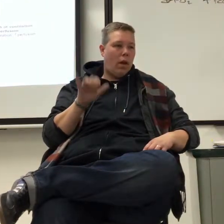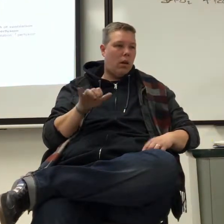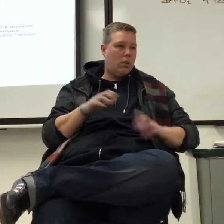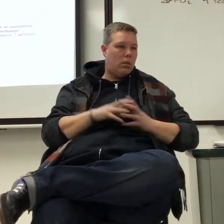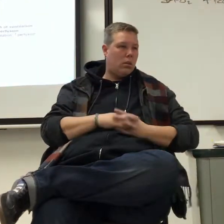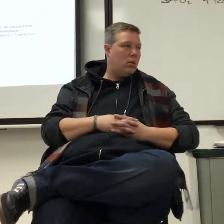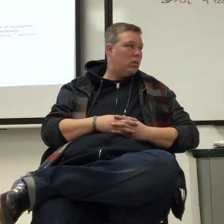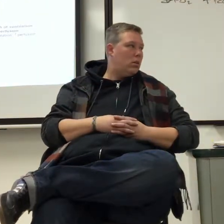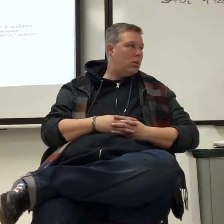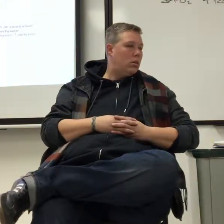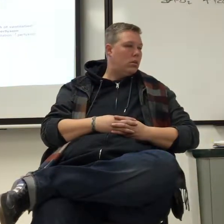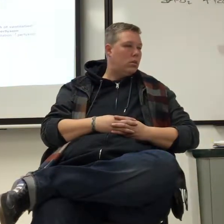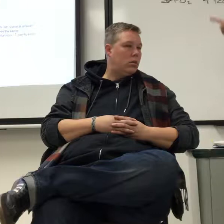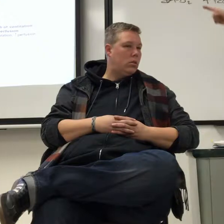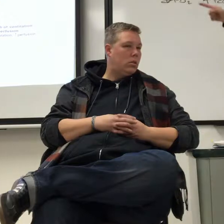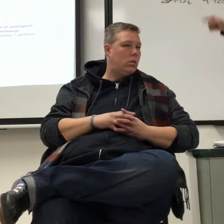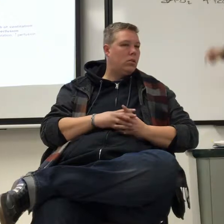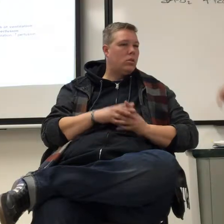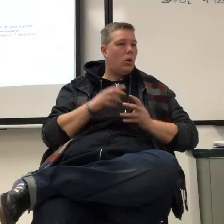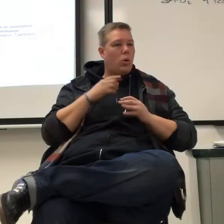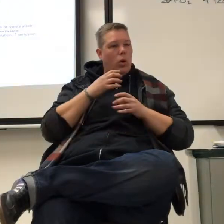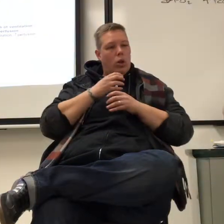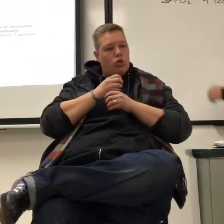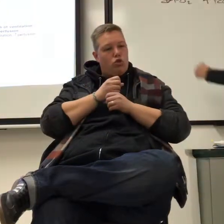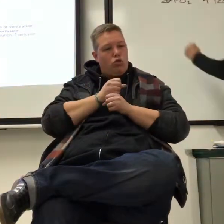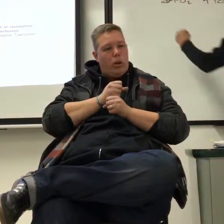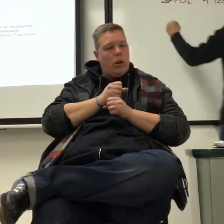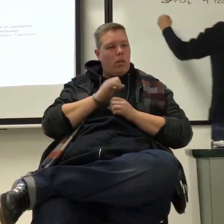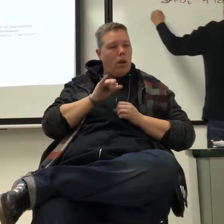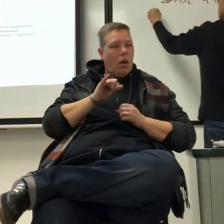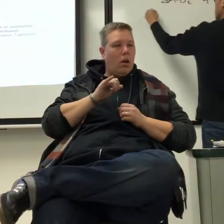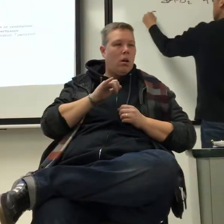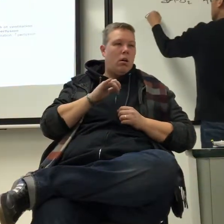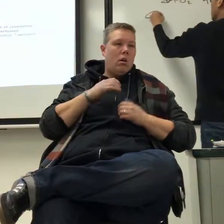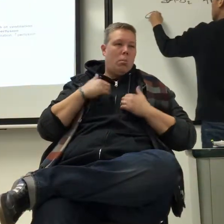So you constrict. You constrict the pulmonary arterioles.